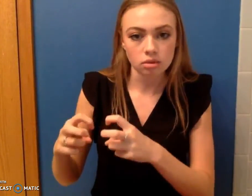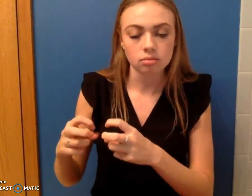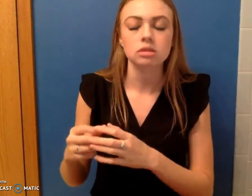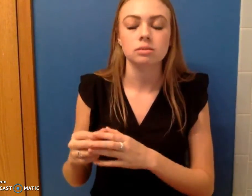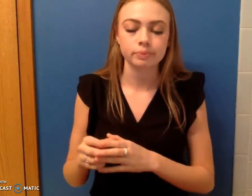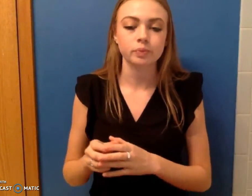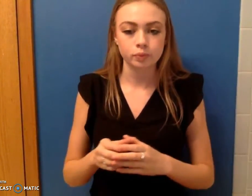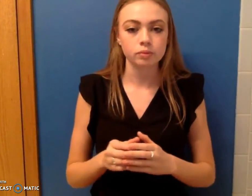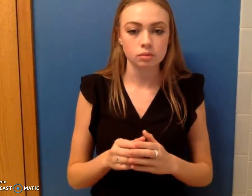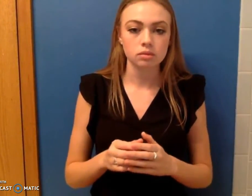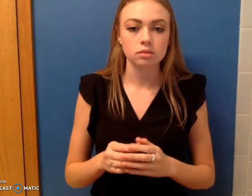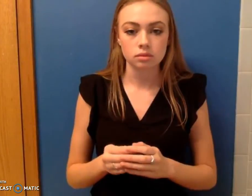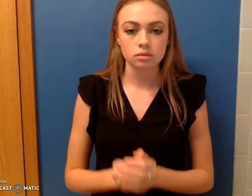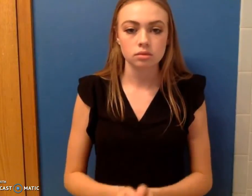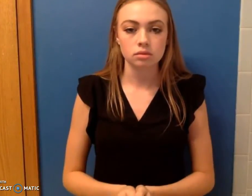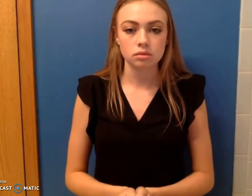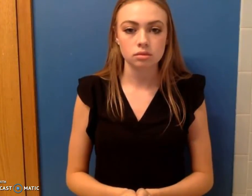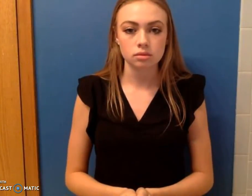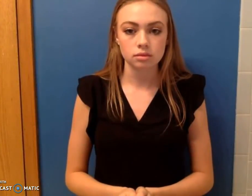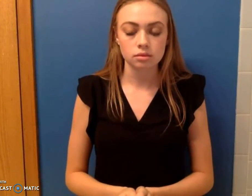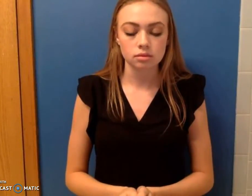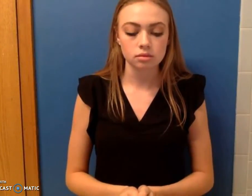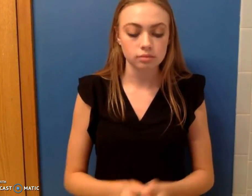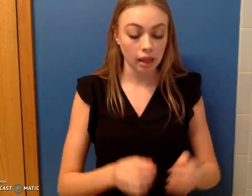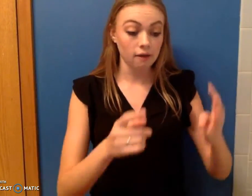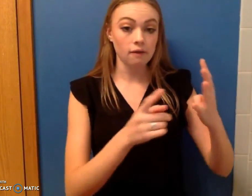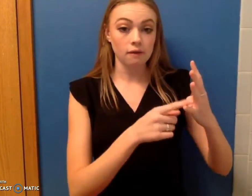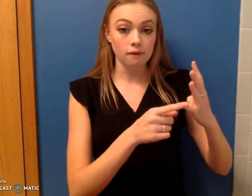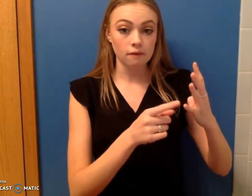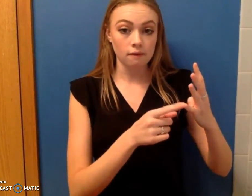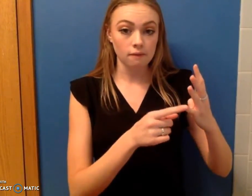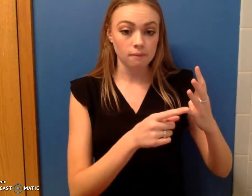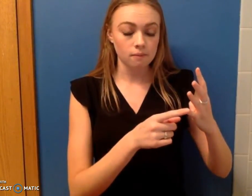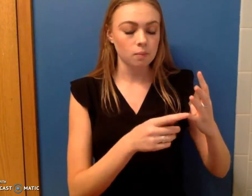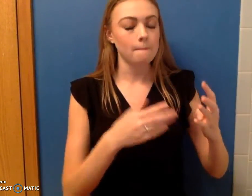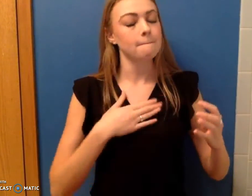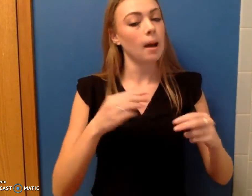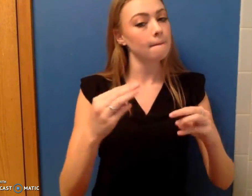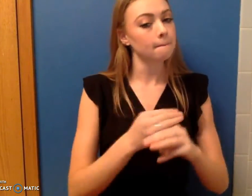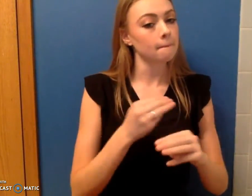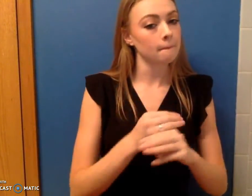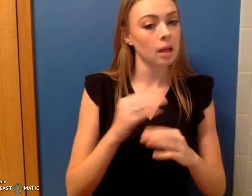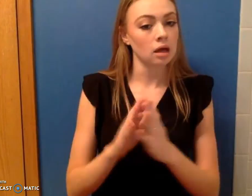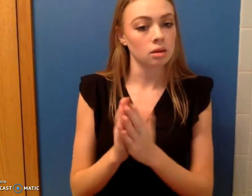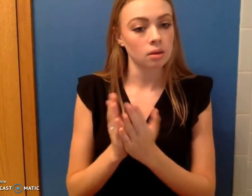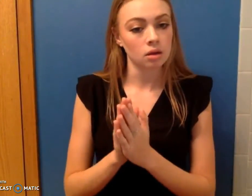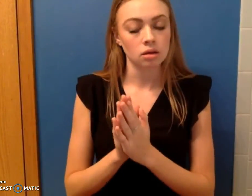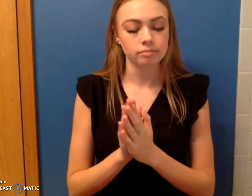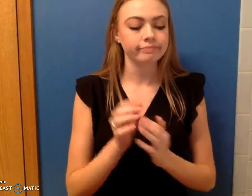So next thing is my math book. So this is just her math book here.